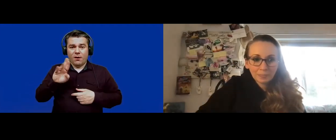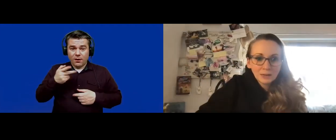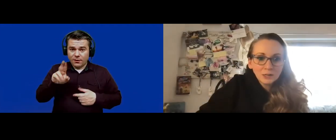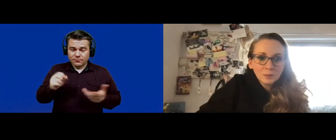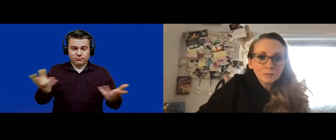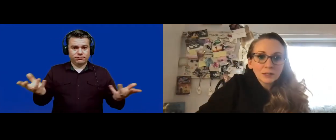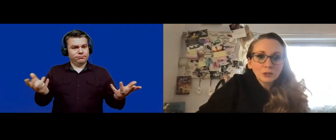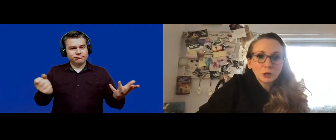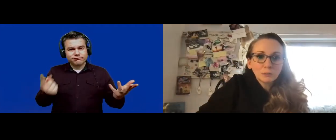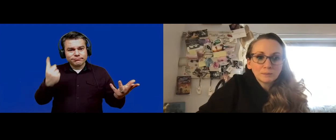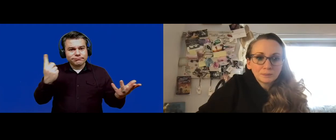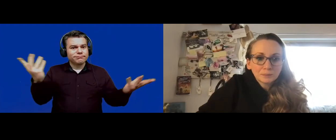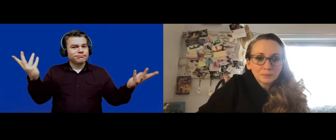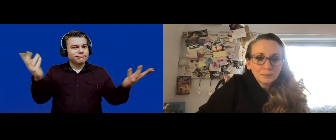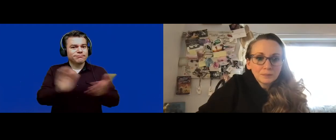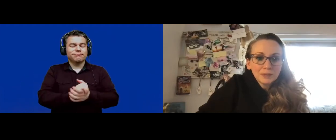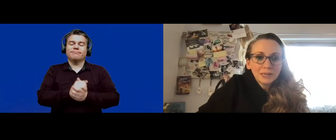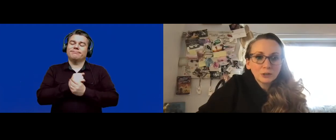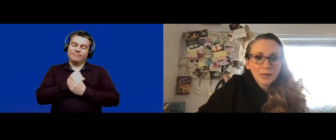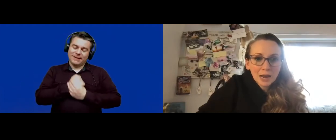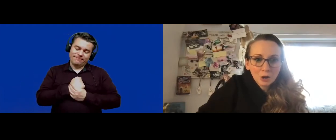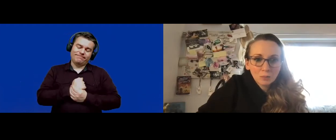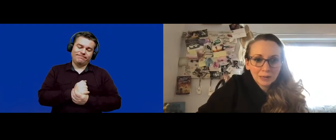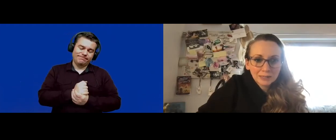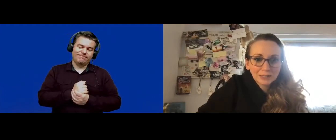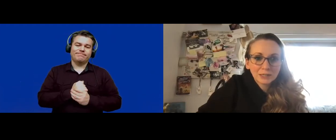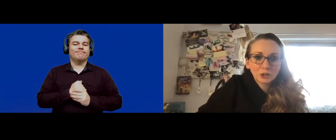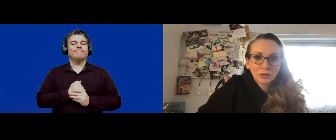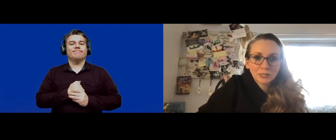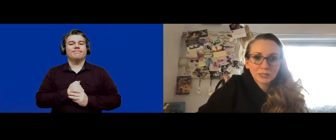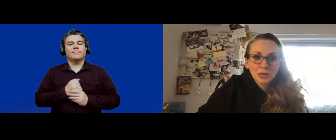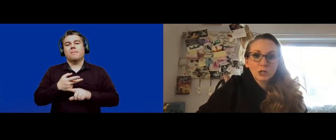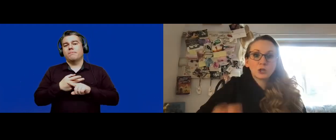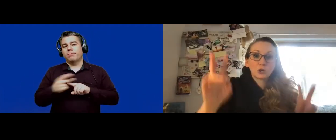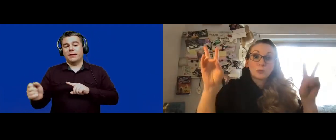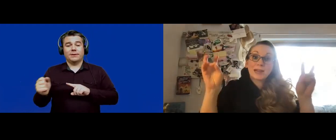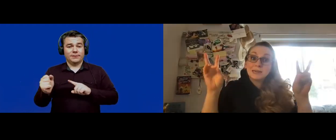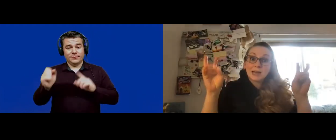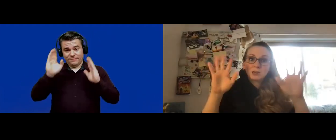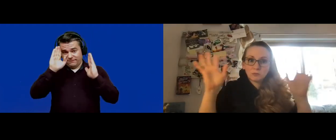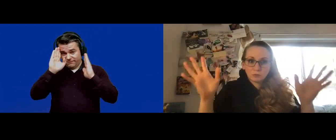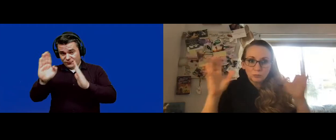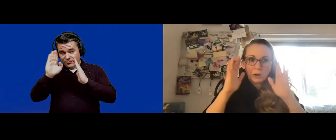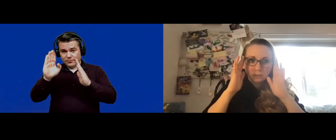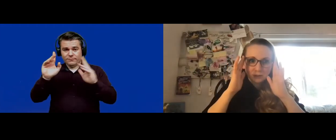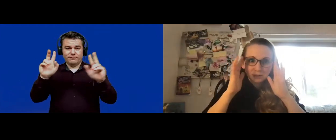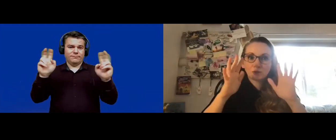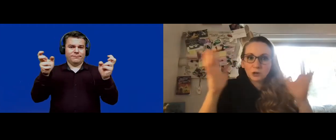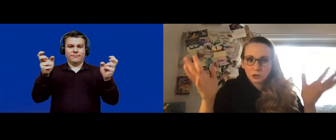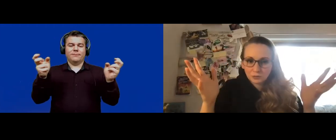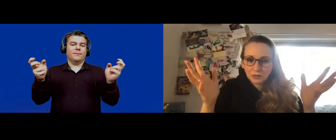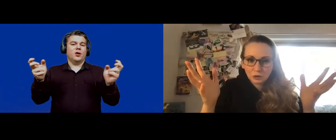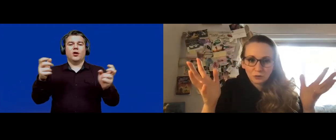right? So here's how Plexus addresses the granddaddy of root problems,